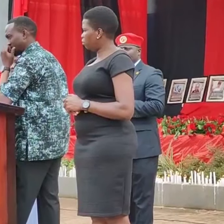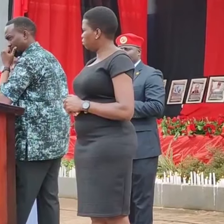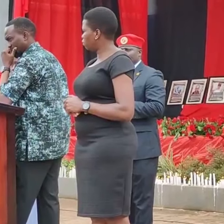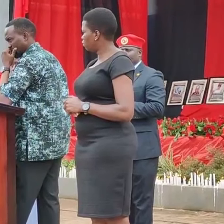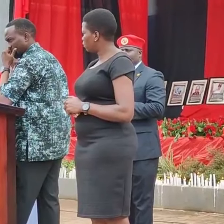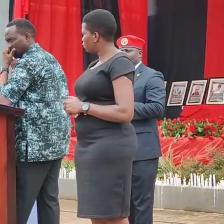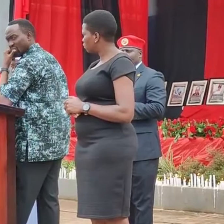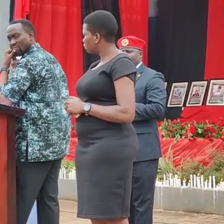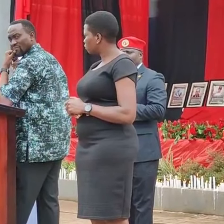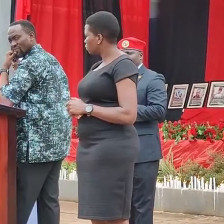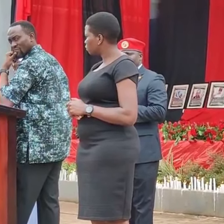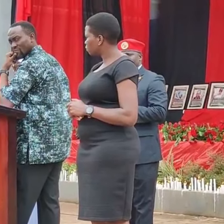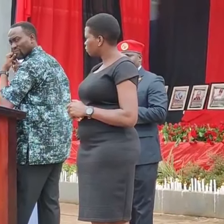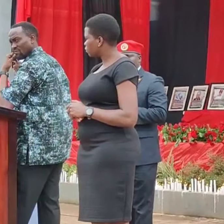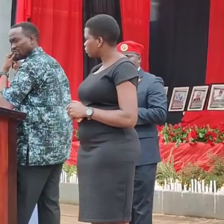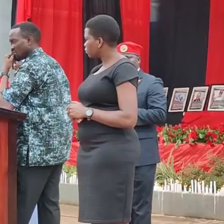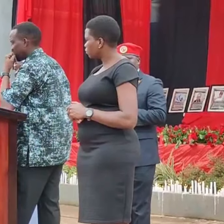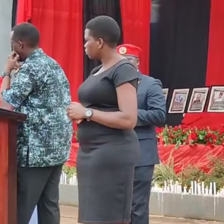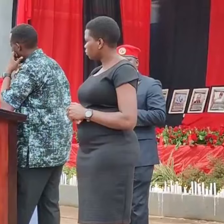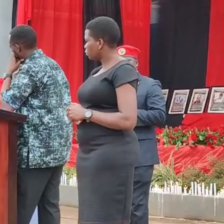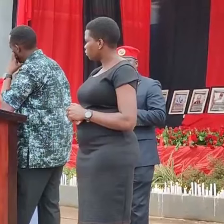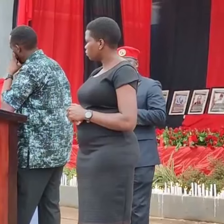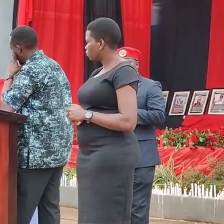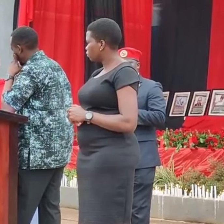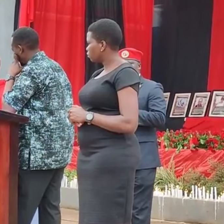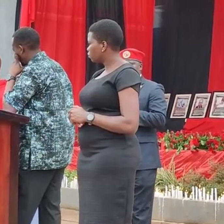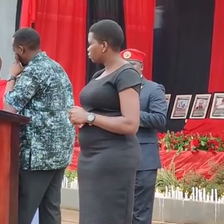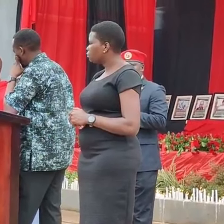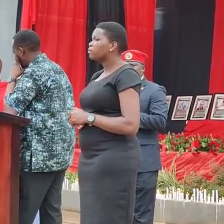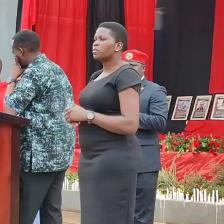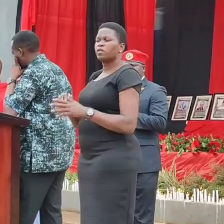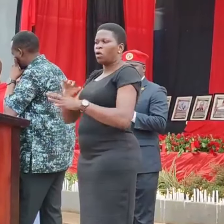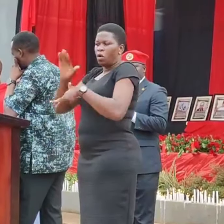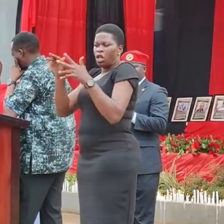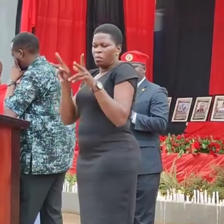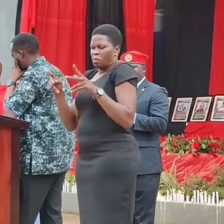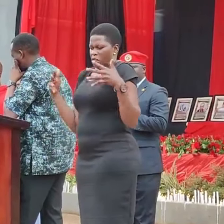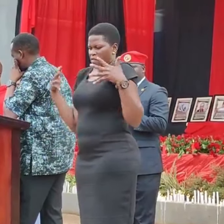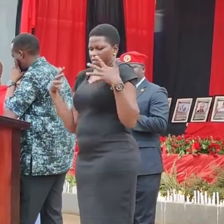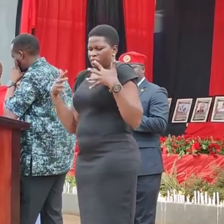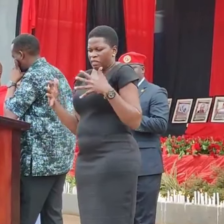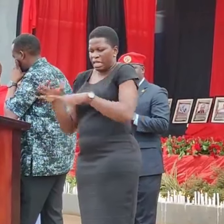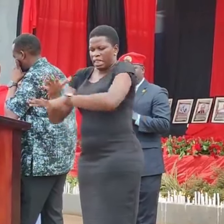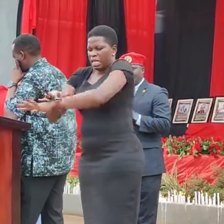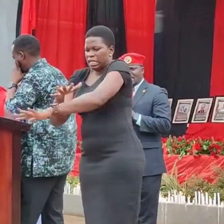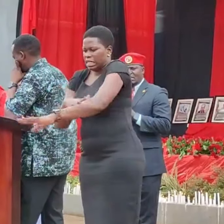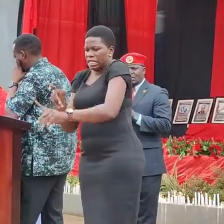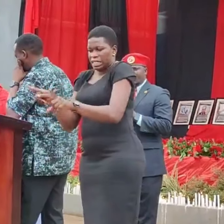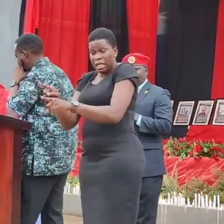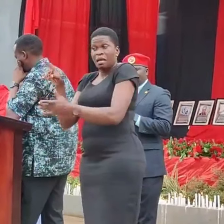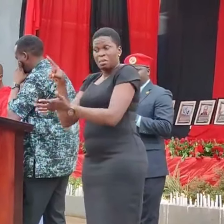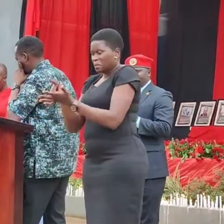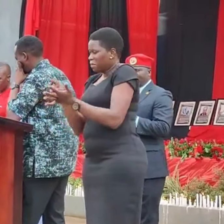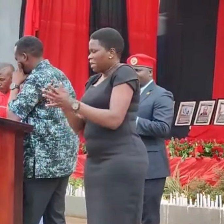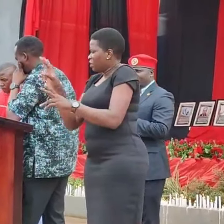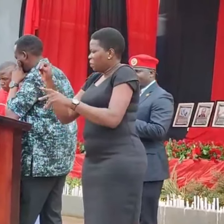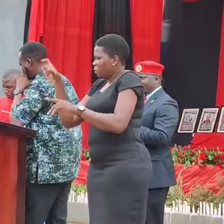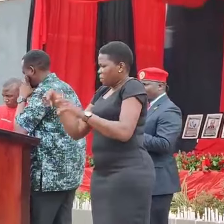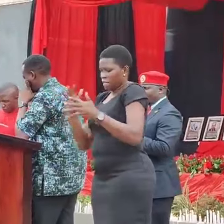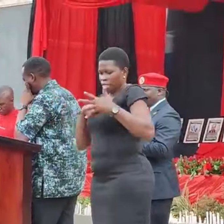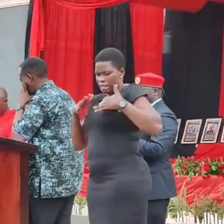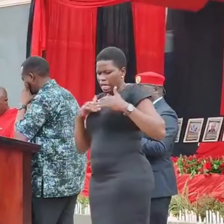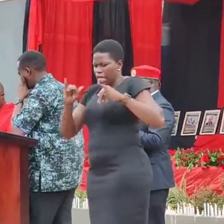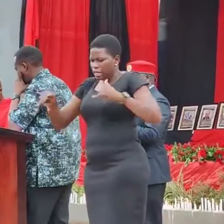woman was to be to Mubala, who everyone was hearing, handling me, the doctors, nobody was